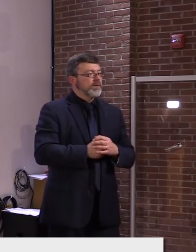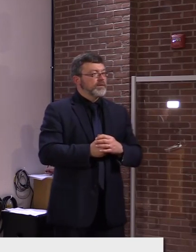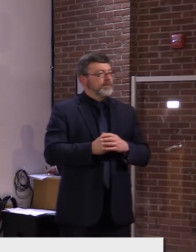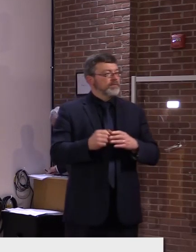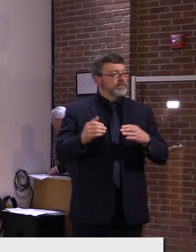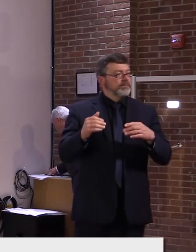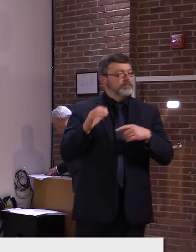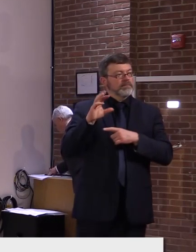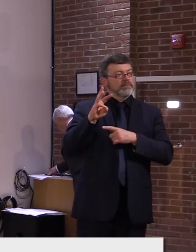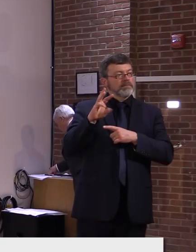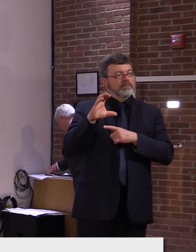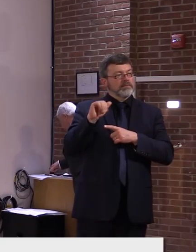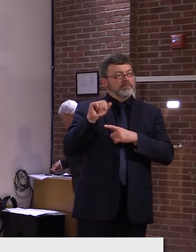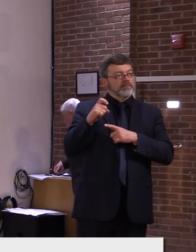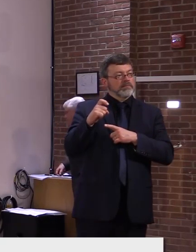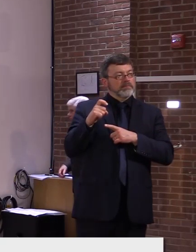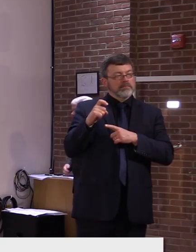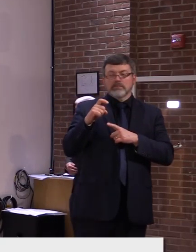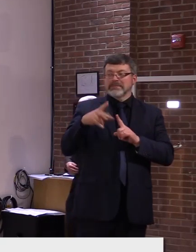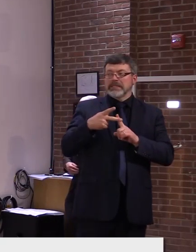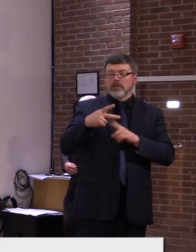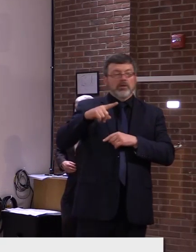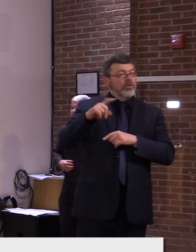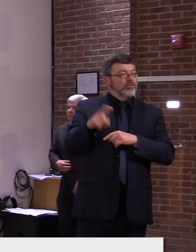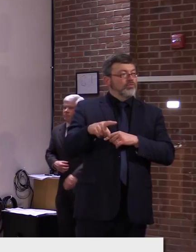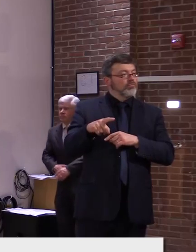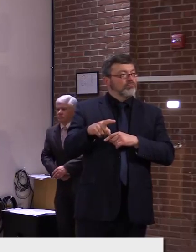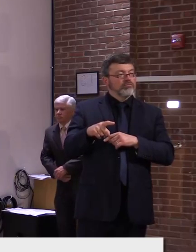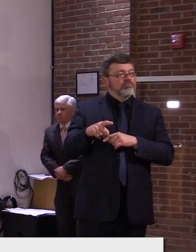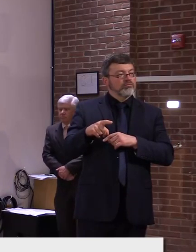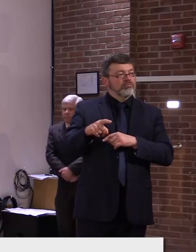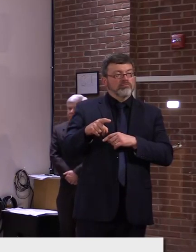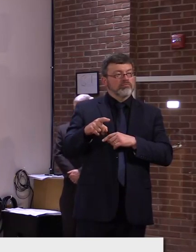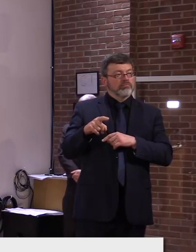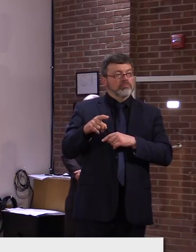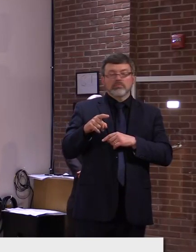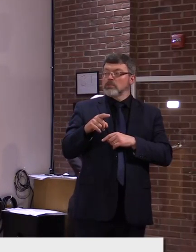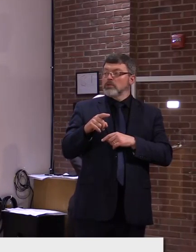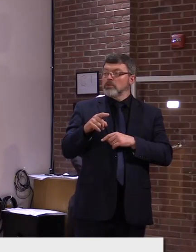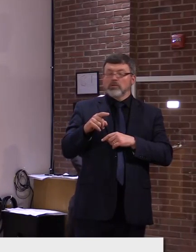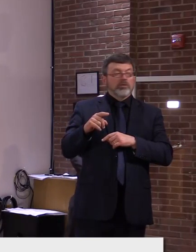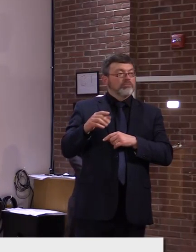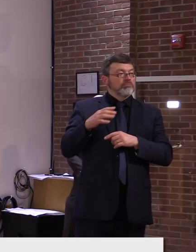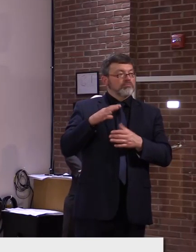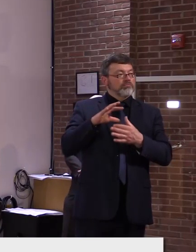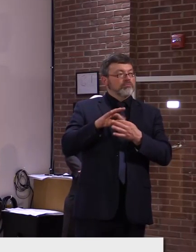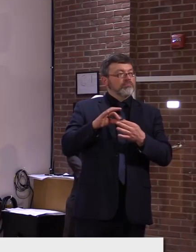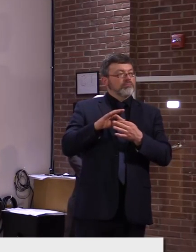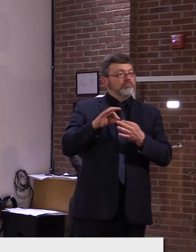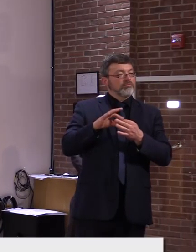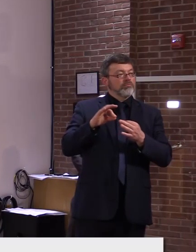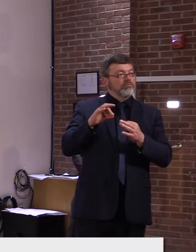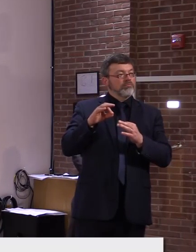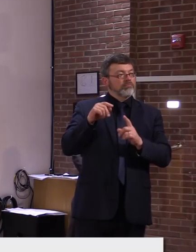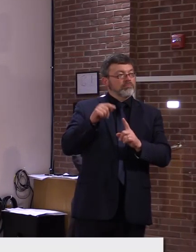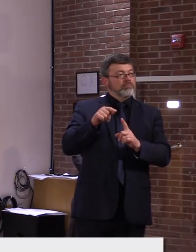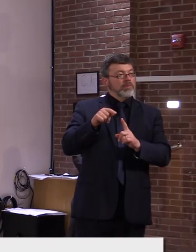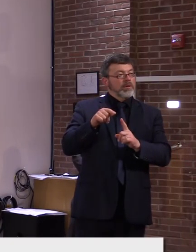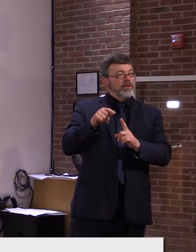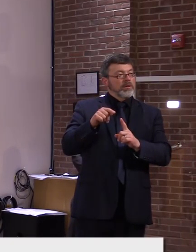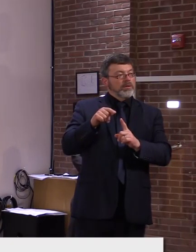Hi, these questions are for Dan French. After the restrictions are lifted, and if it's while the school year is still going, will students still need to mask up?